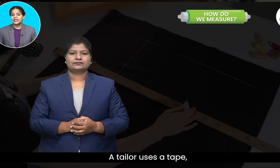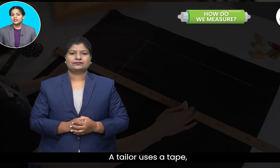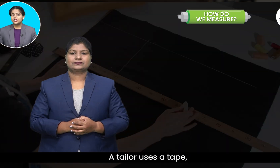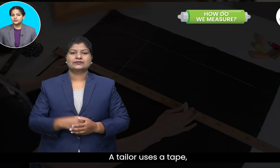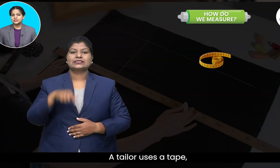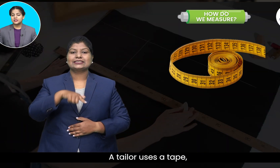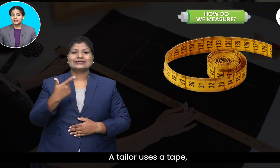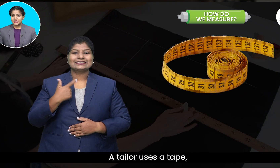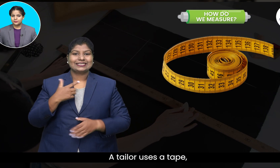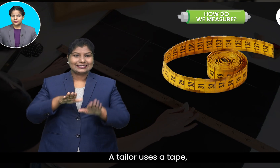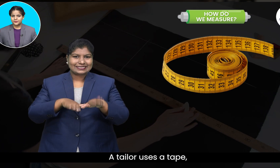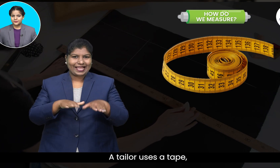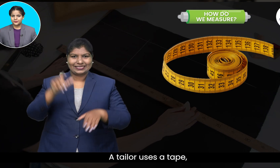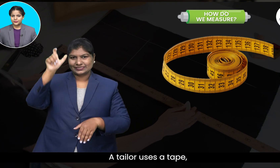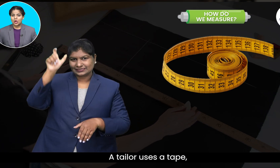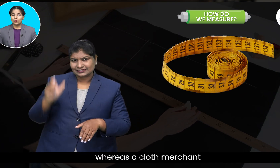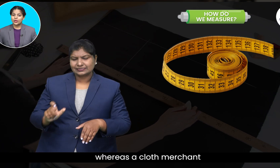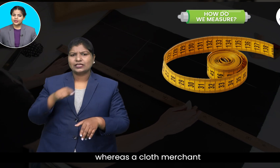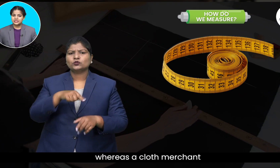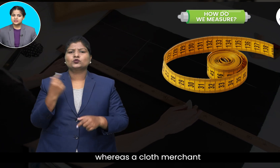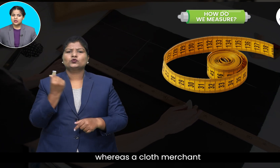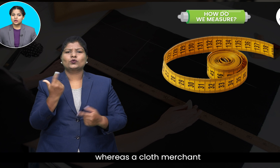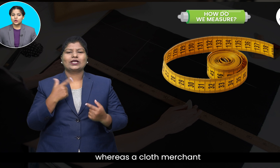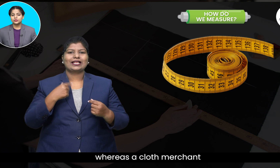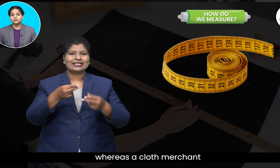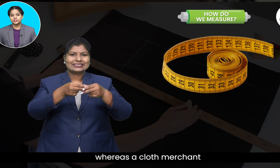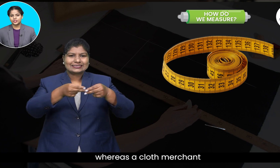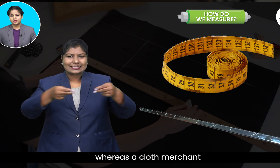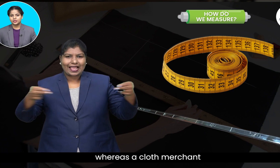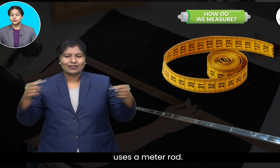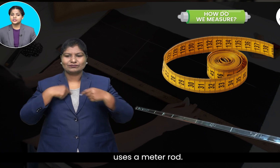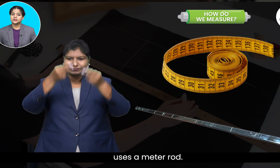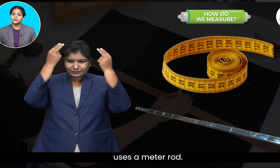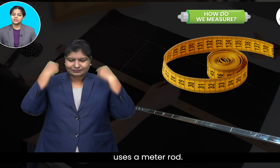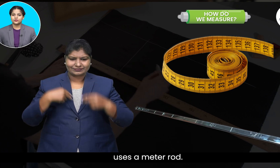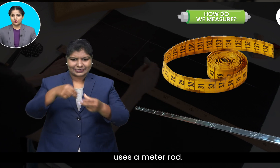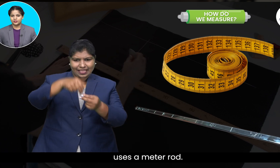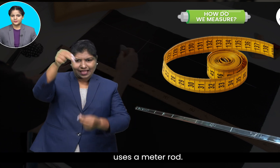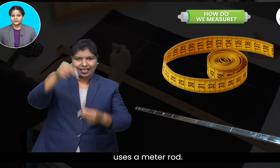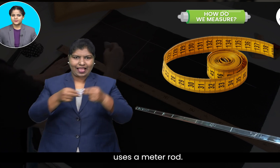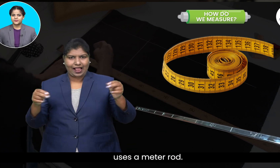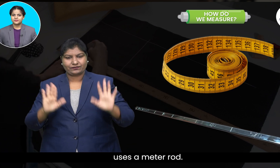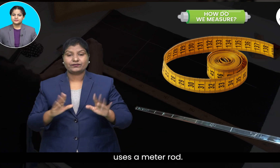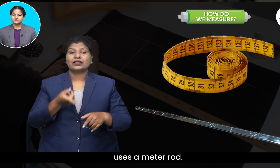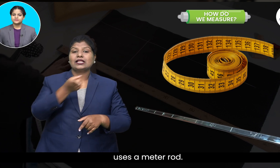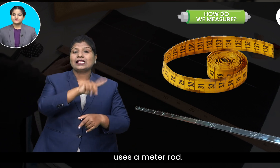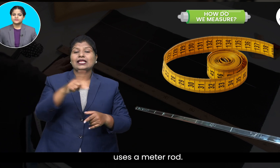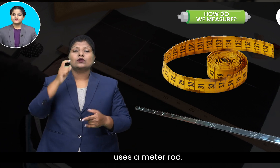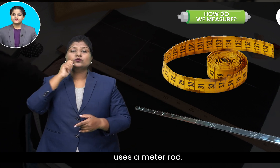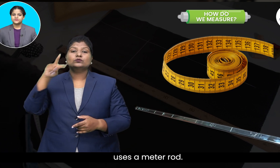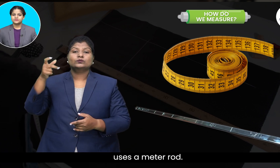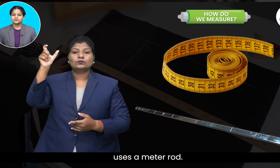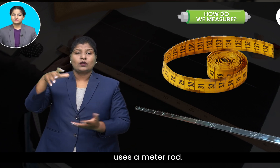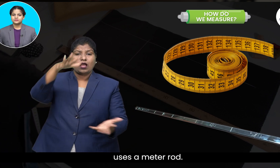A tailor uses a tape, whereas a cloth merchant uses a meter rod.